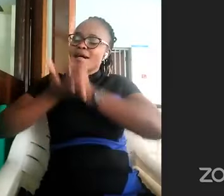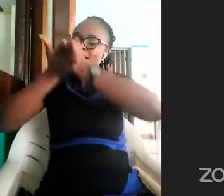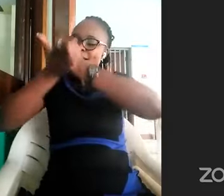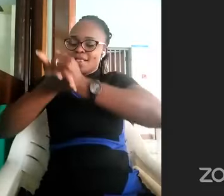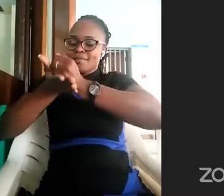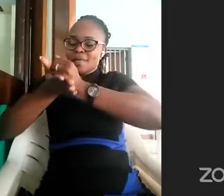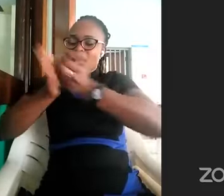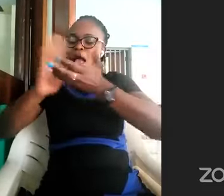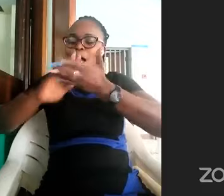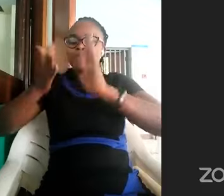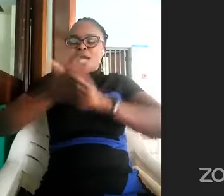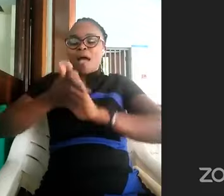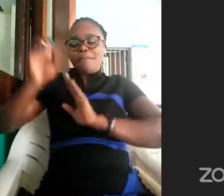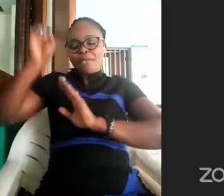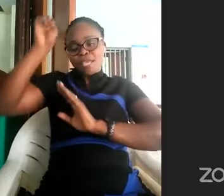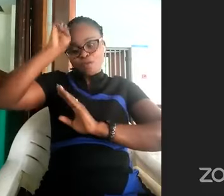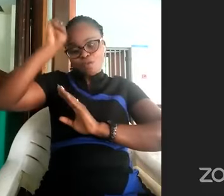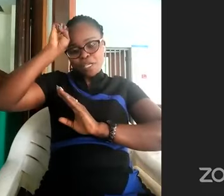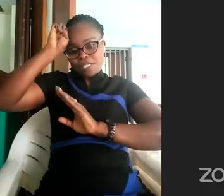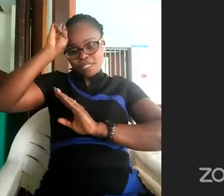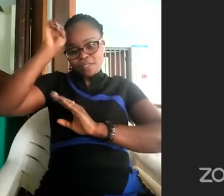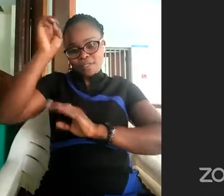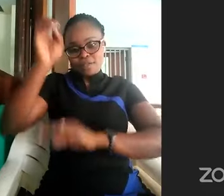tuwa educate wajue haki zao. Asante.